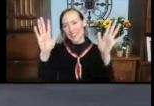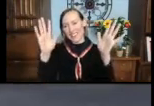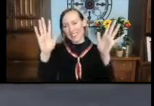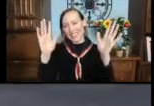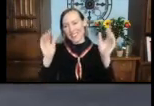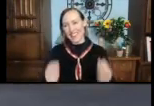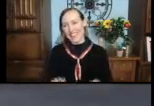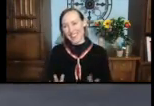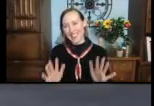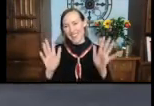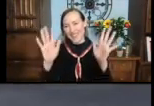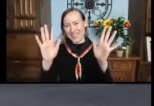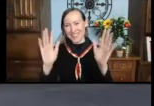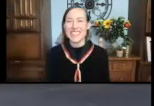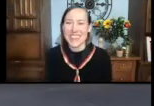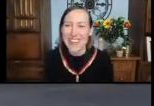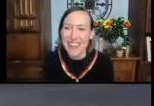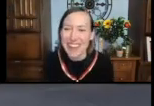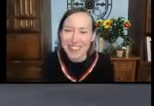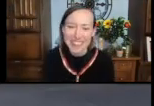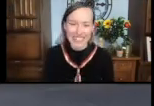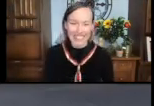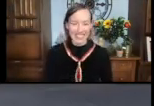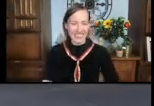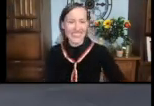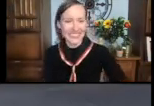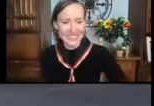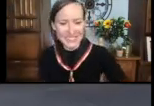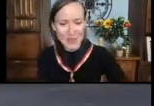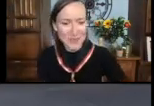shine. Yeah, good job.